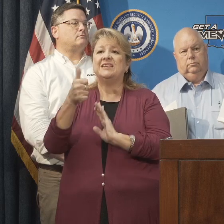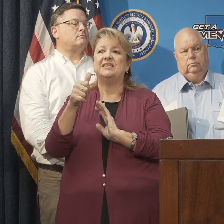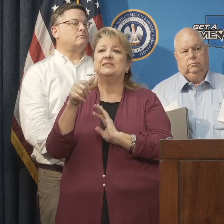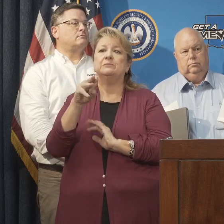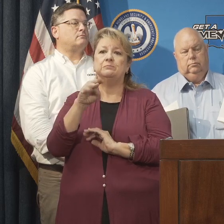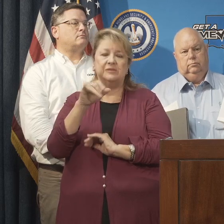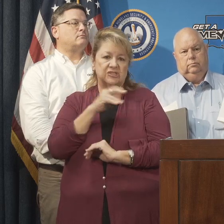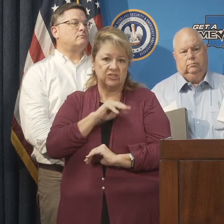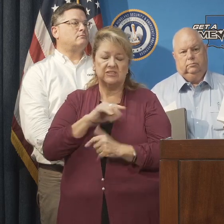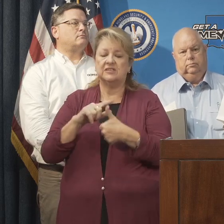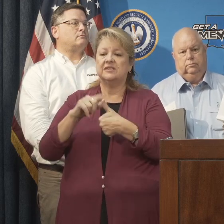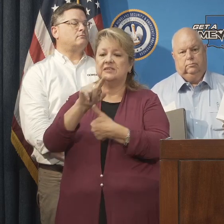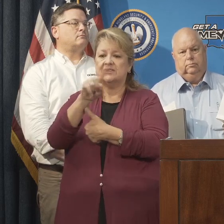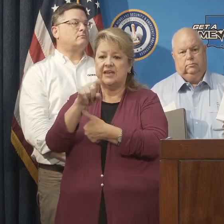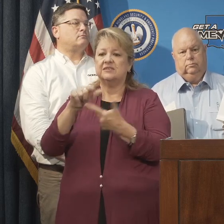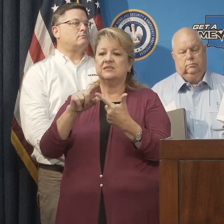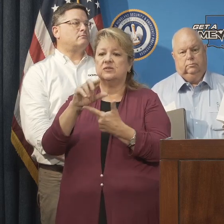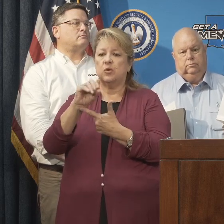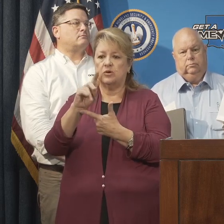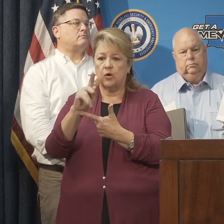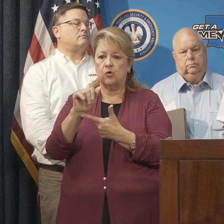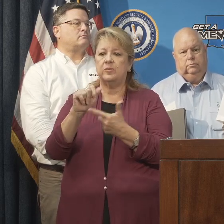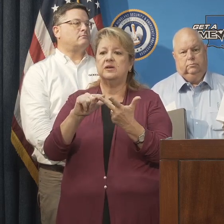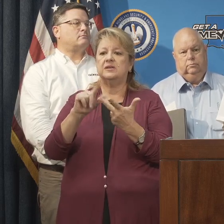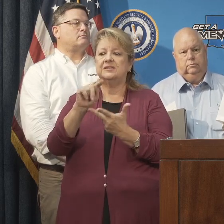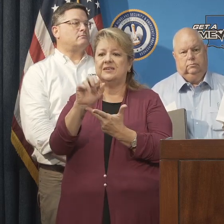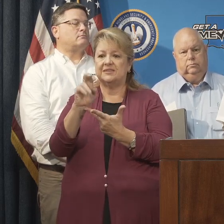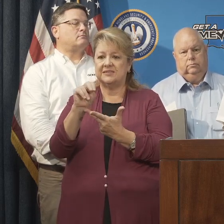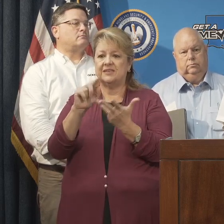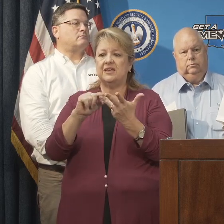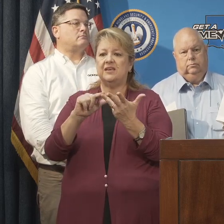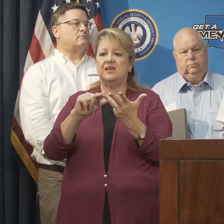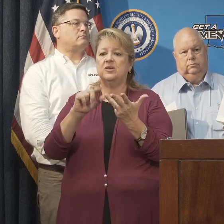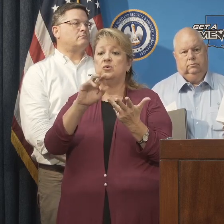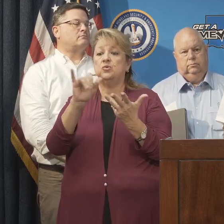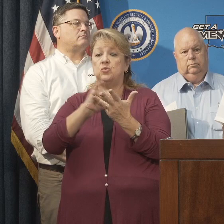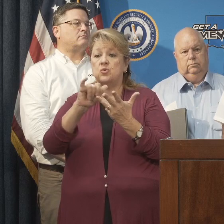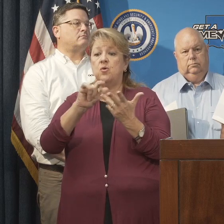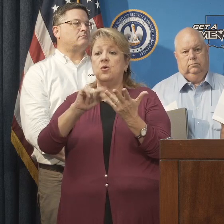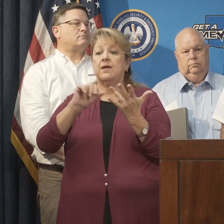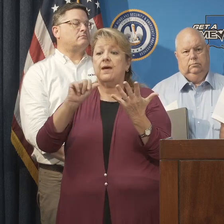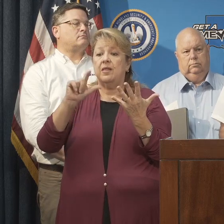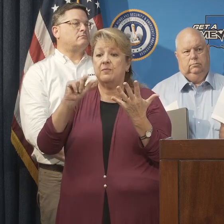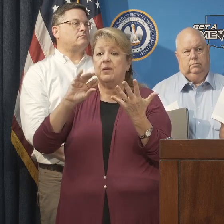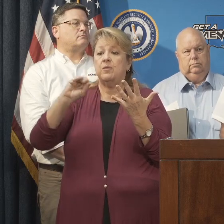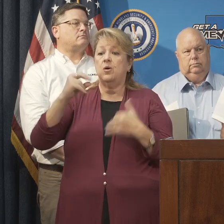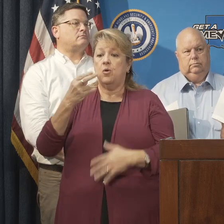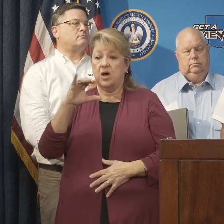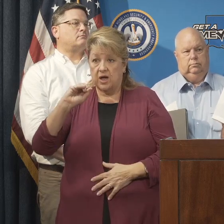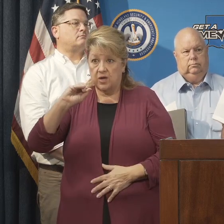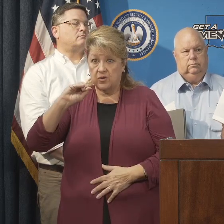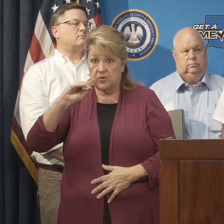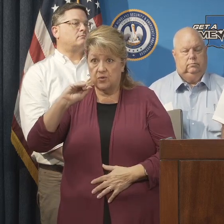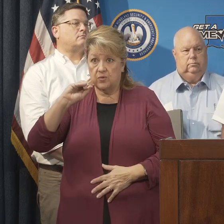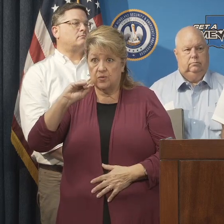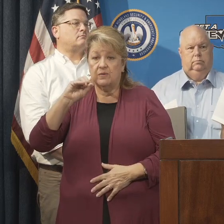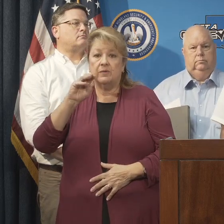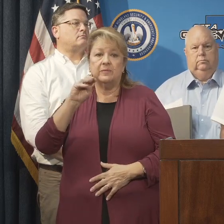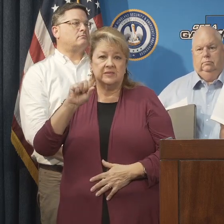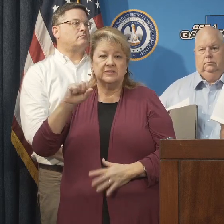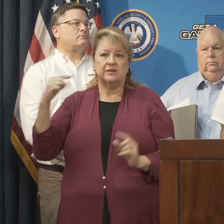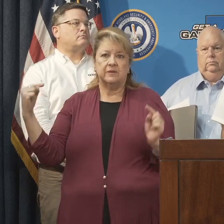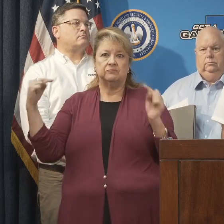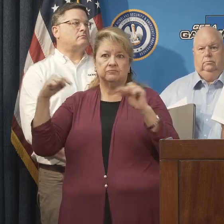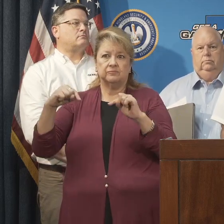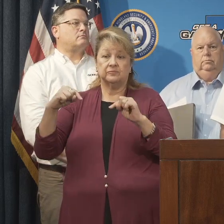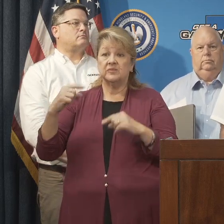Mississippi, Tennessee, New York, Alabama, and Ohio. We have volunteer firefighters